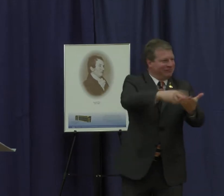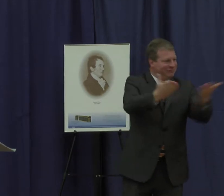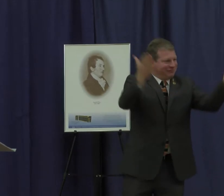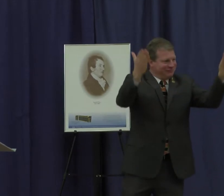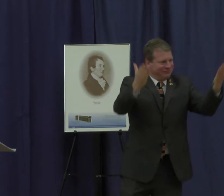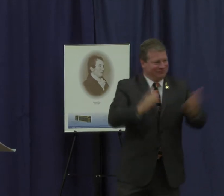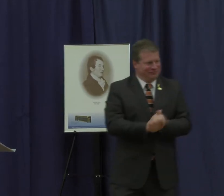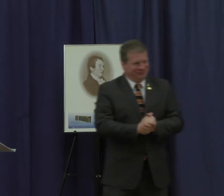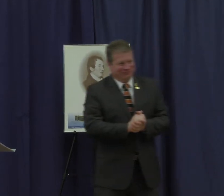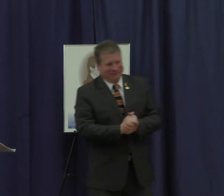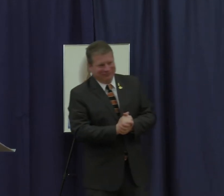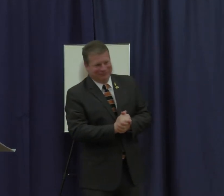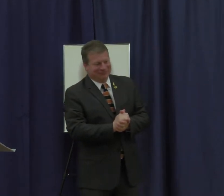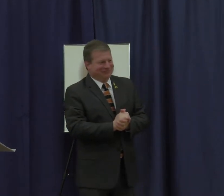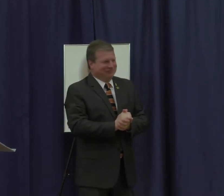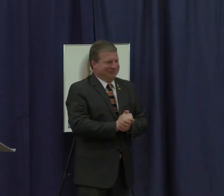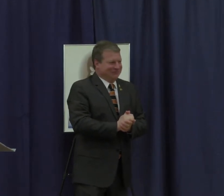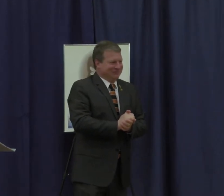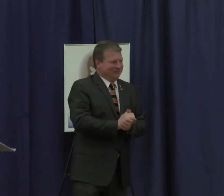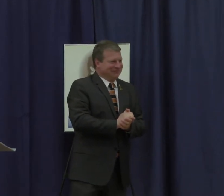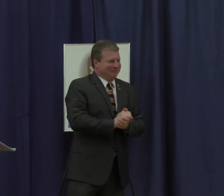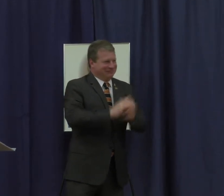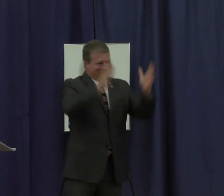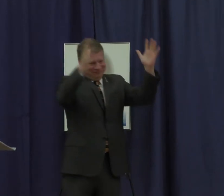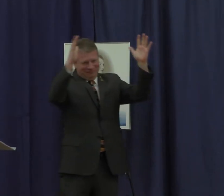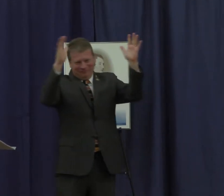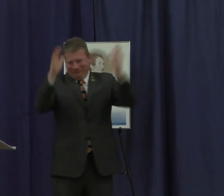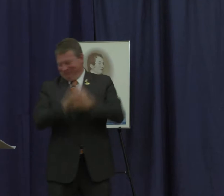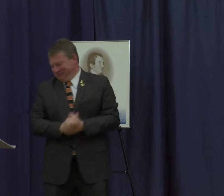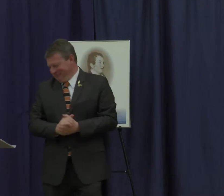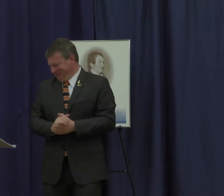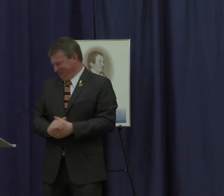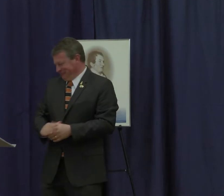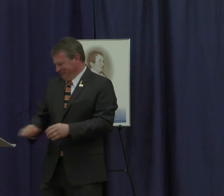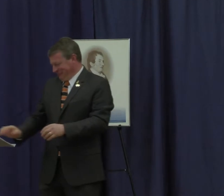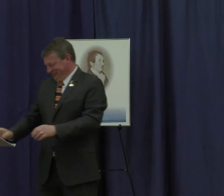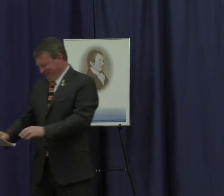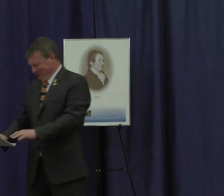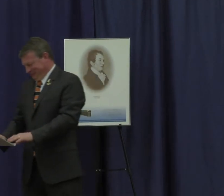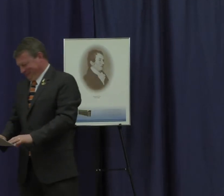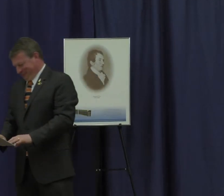for the school over the years. So please stand if you are a former staff member or alumni.